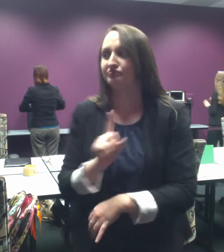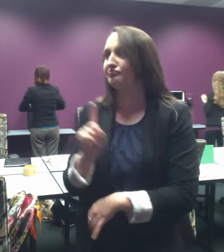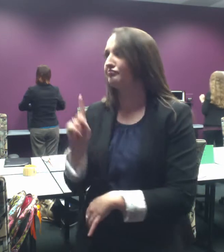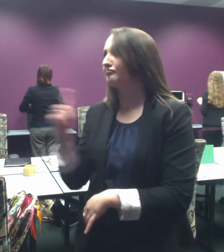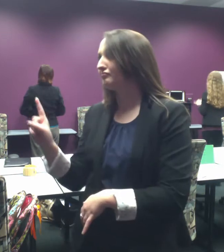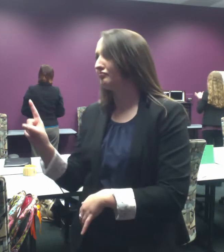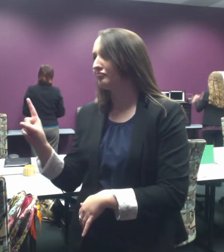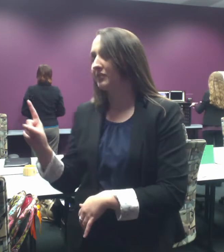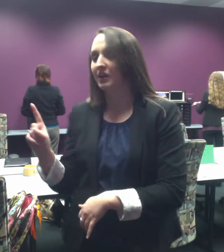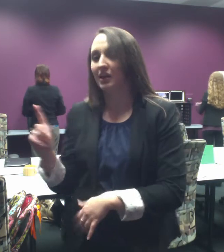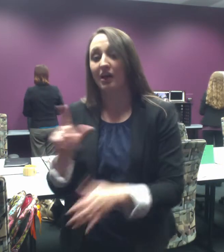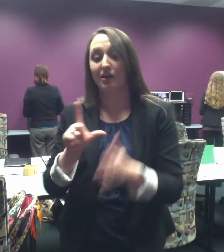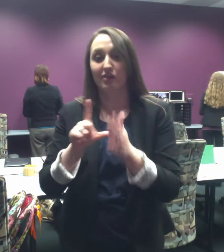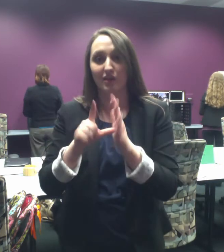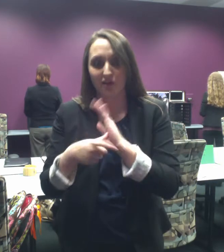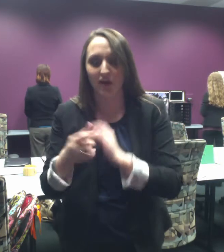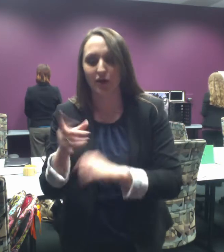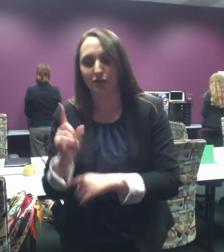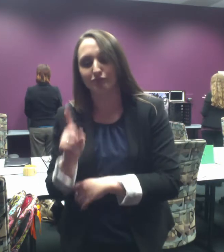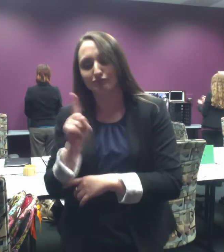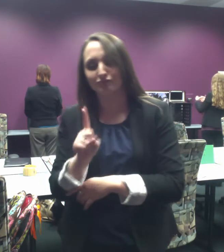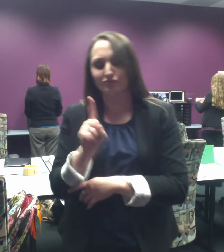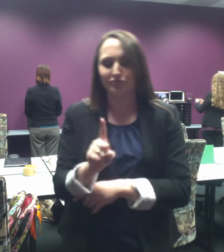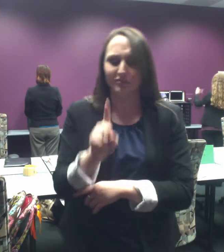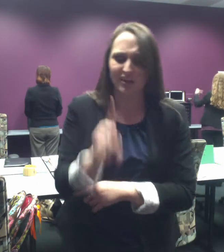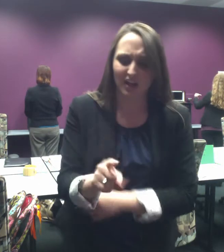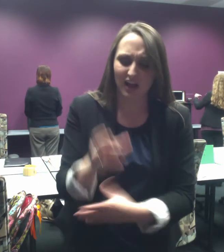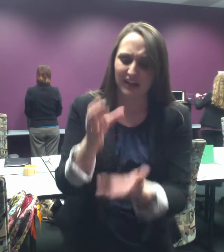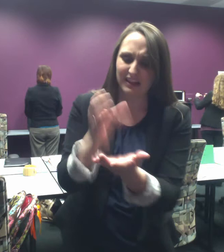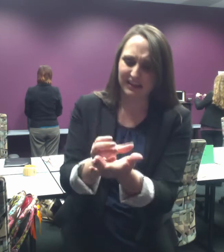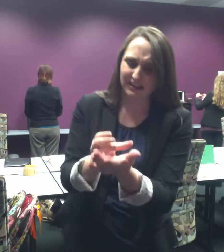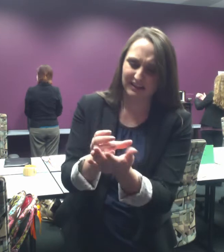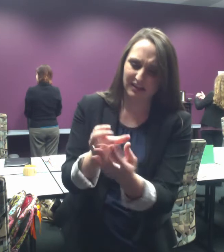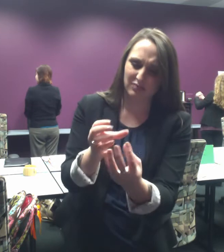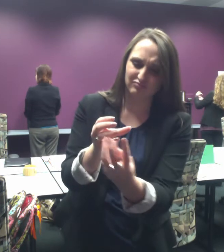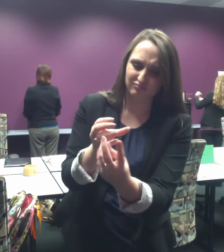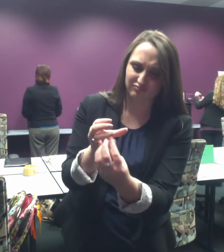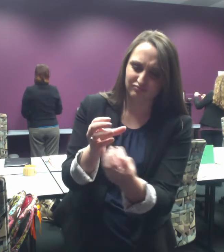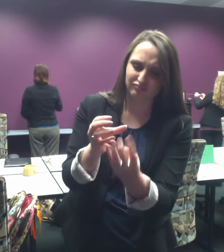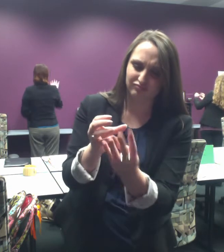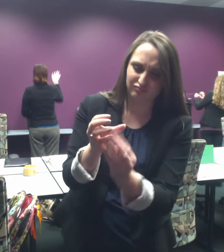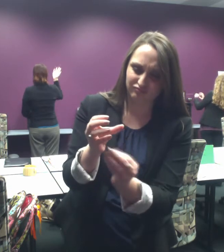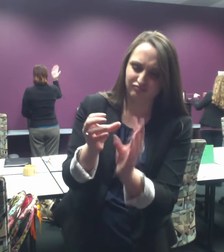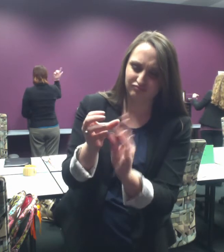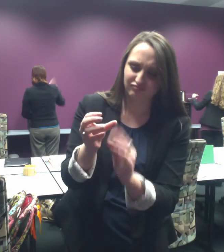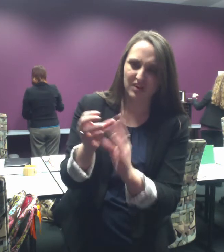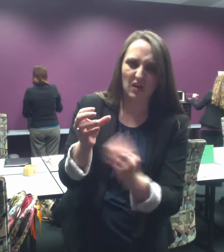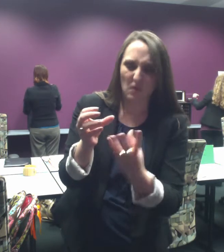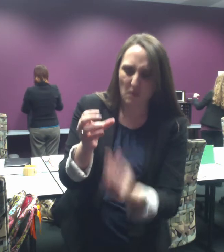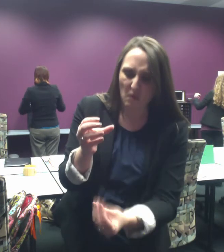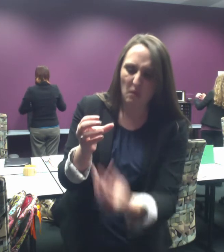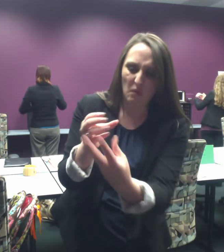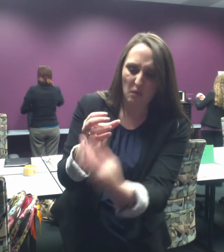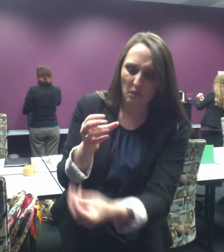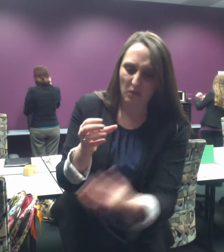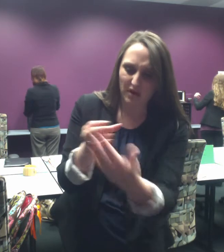here's a glass, it's got water on the outside. I want you to tell me how this got here. We need to come up with how it is. And I said, you can only tell me, or you can only ask me